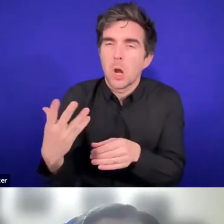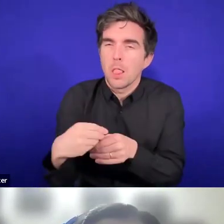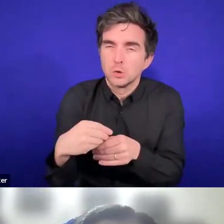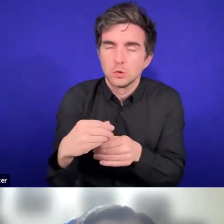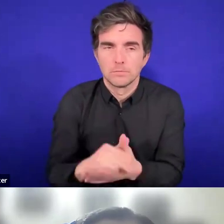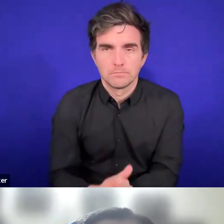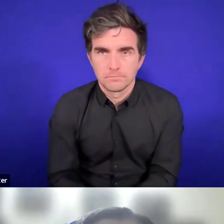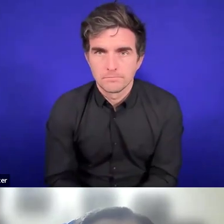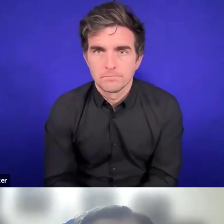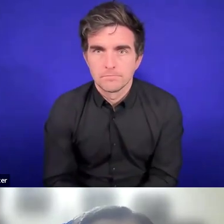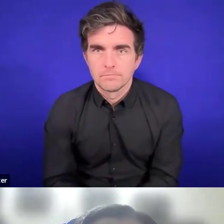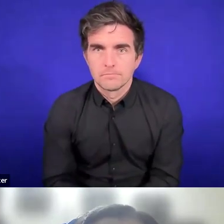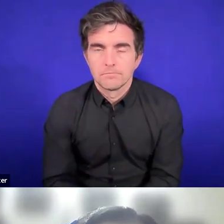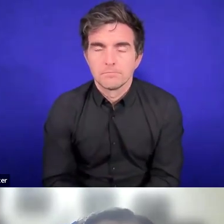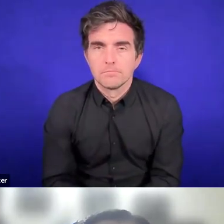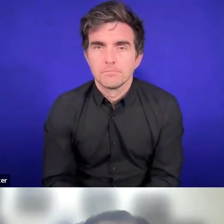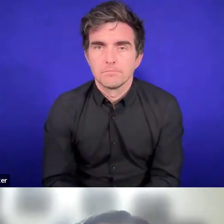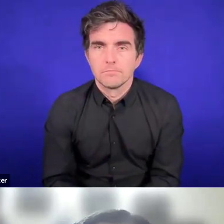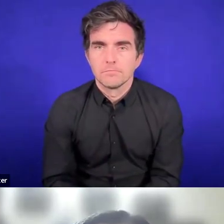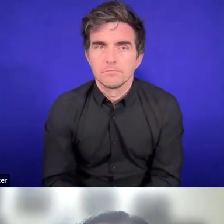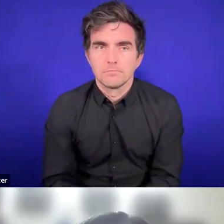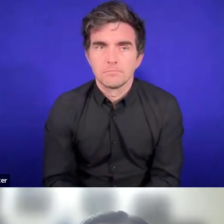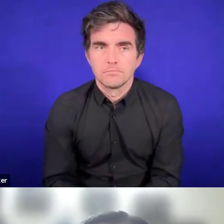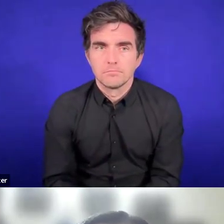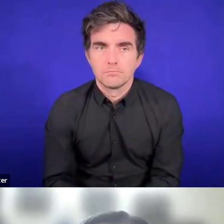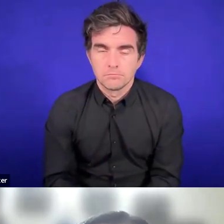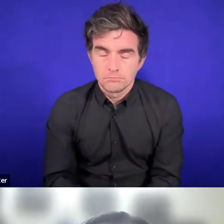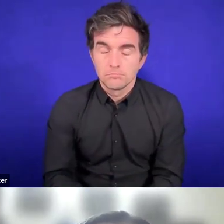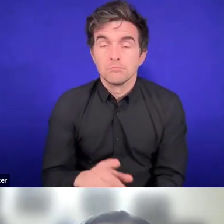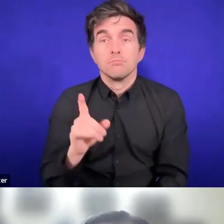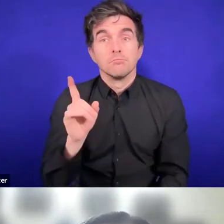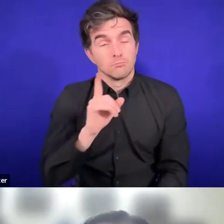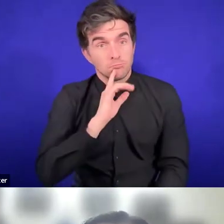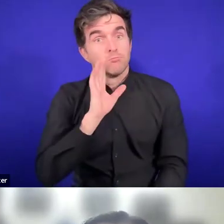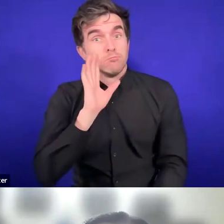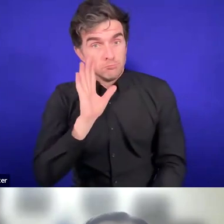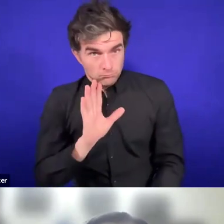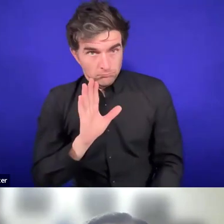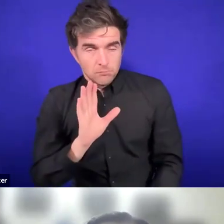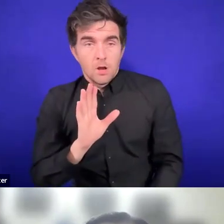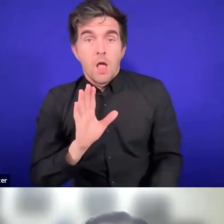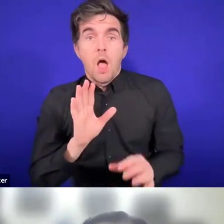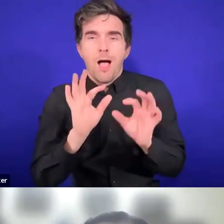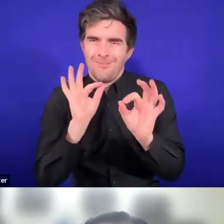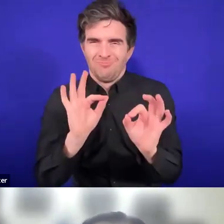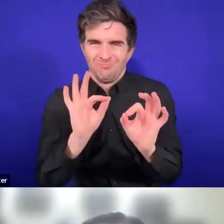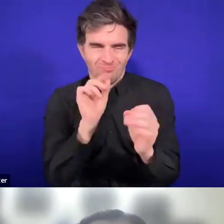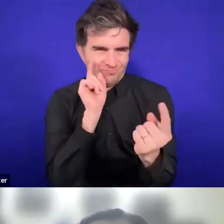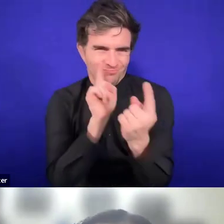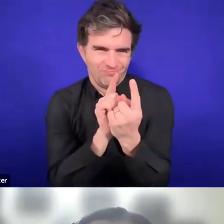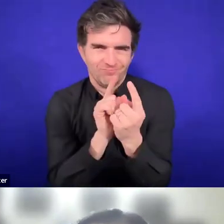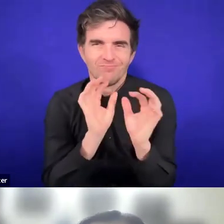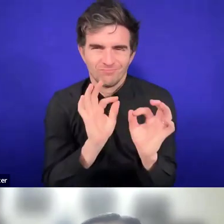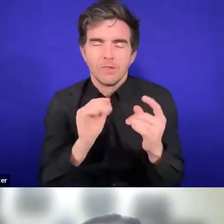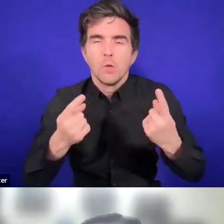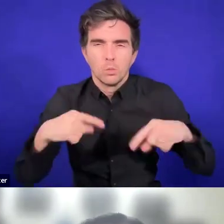I think as we all know, MG Nariga is universal, right? So it is really up to the local governments to see how